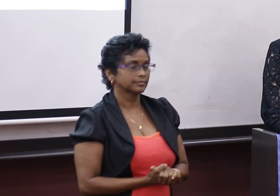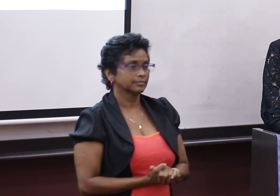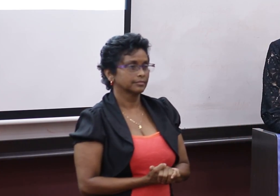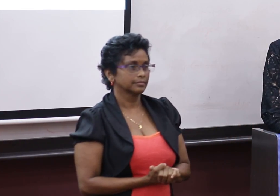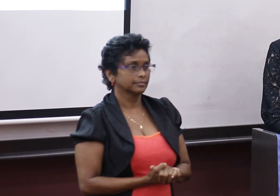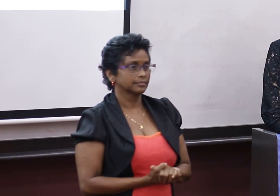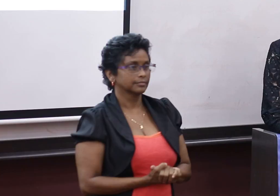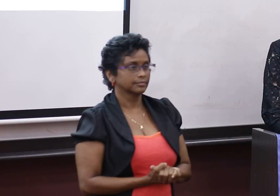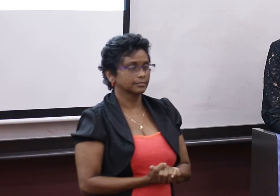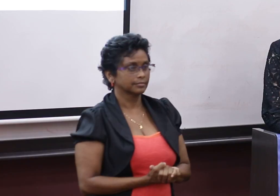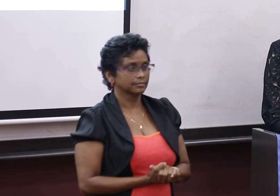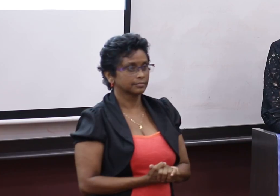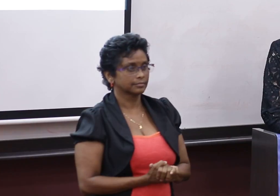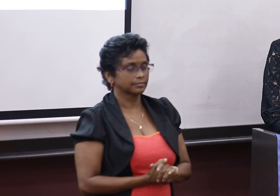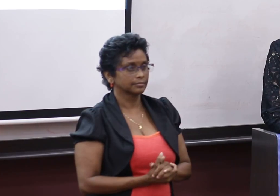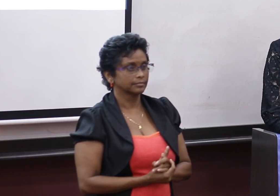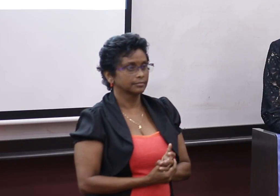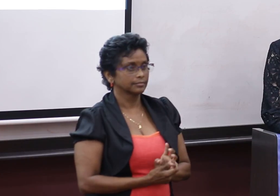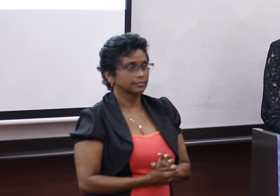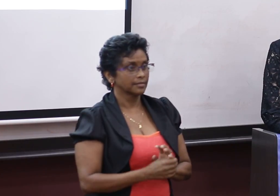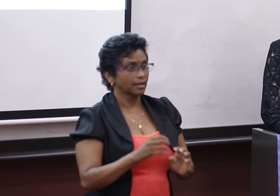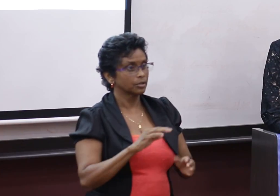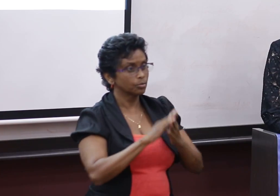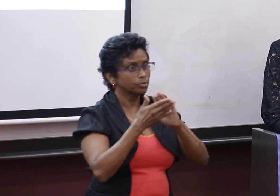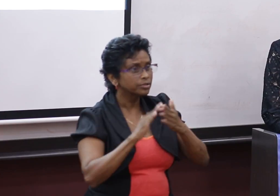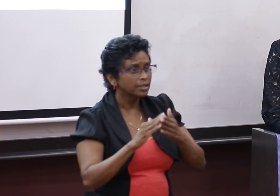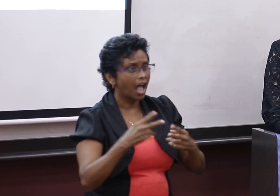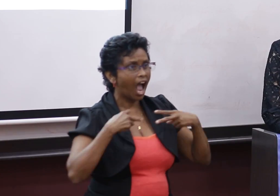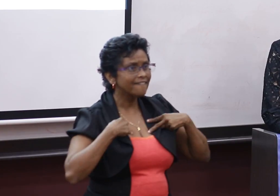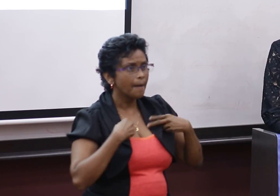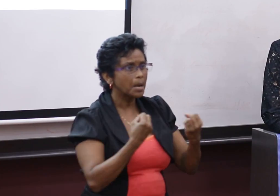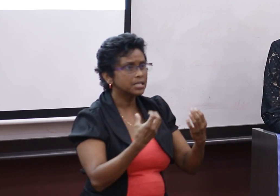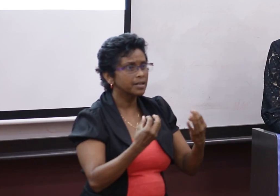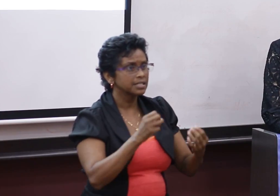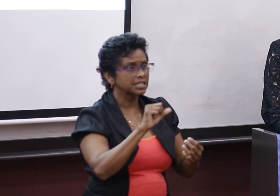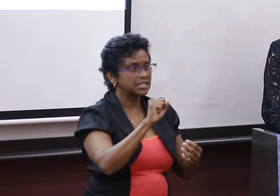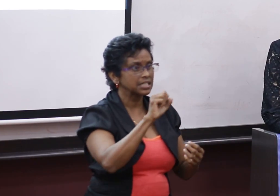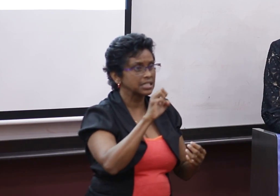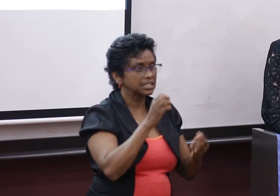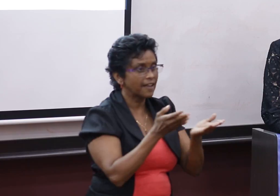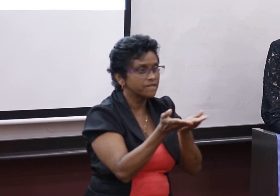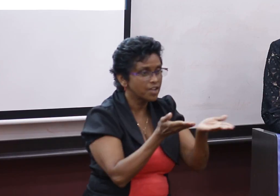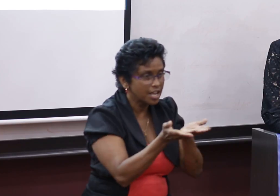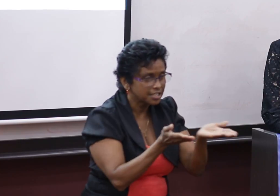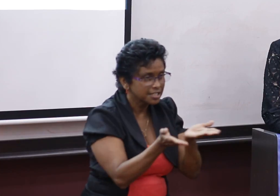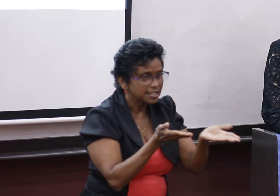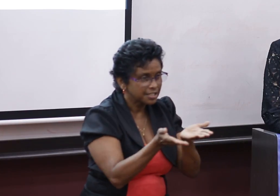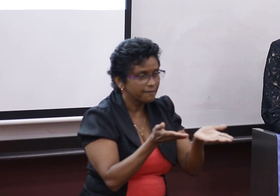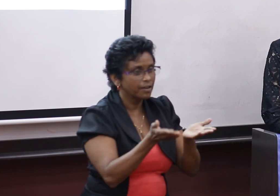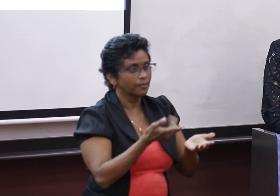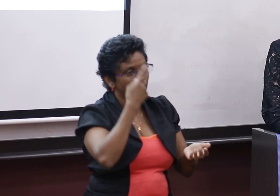general population are available on an equal basis to persons with disabilities and